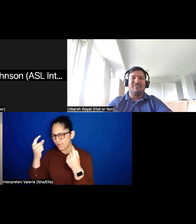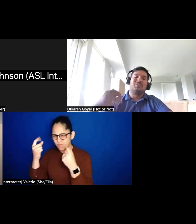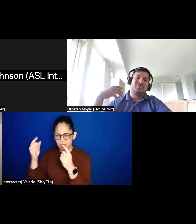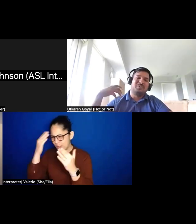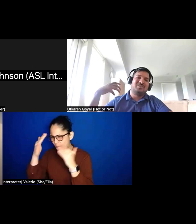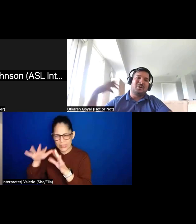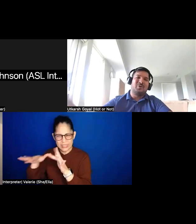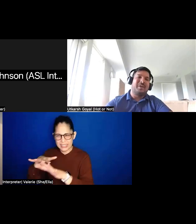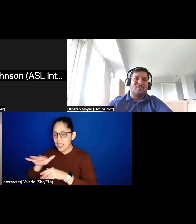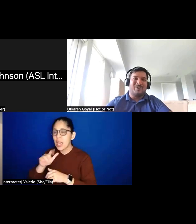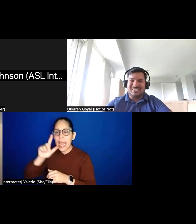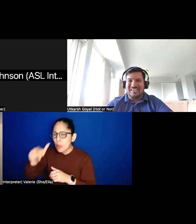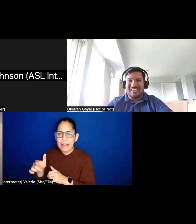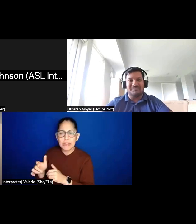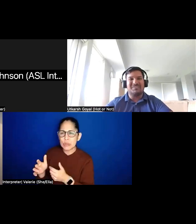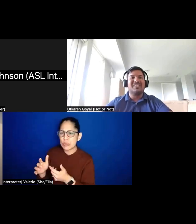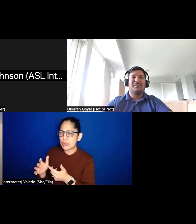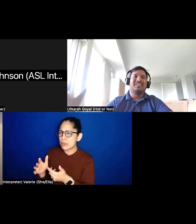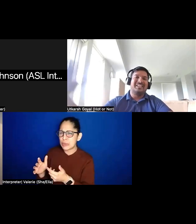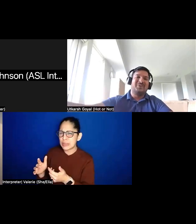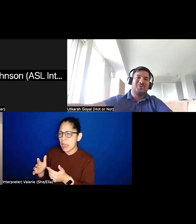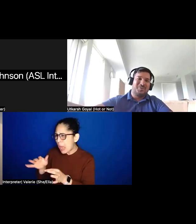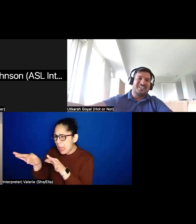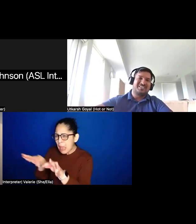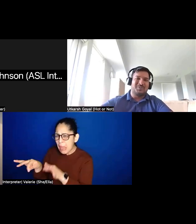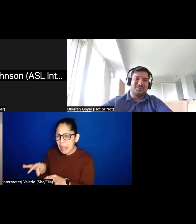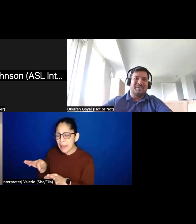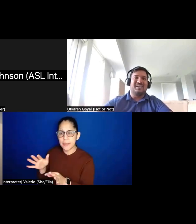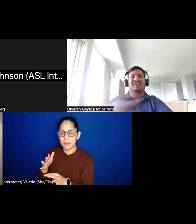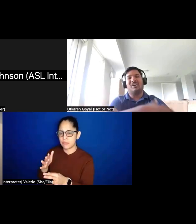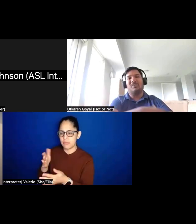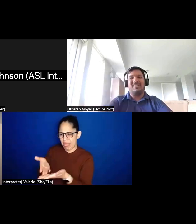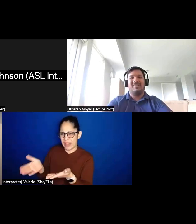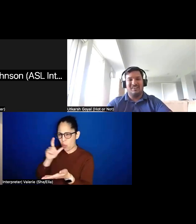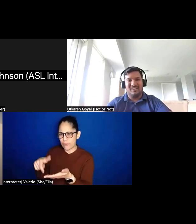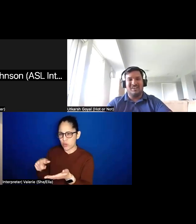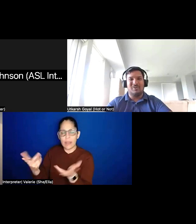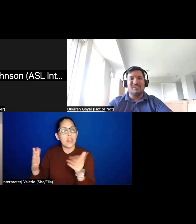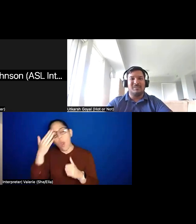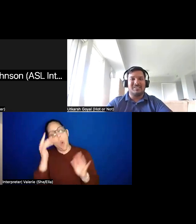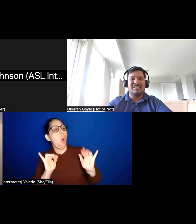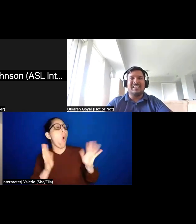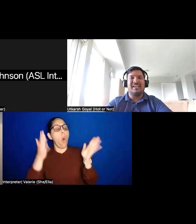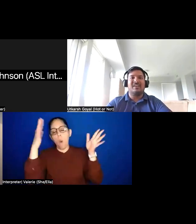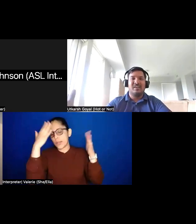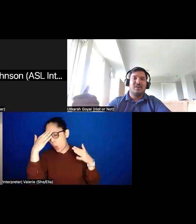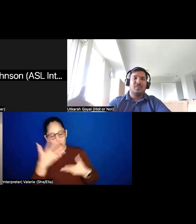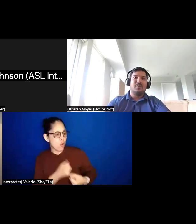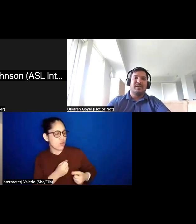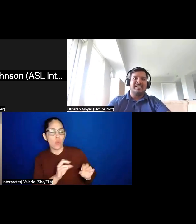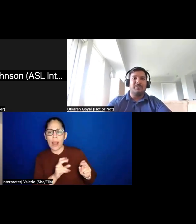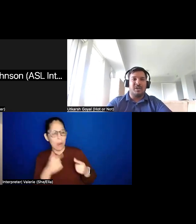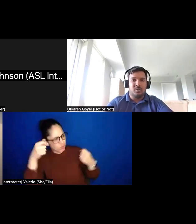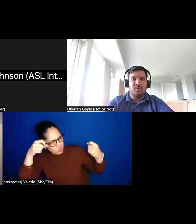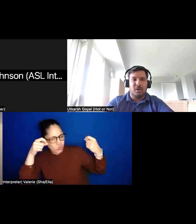I don't even have to talk to my co-founders at times, but then they know what is supposed to be done, or what, the other person is thinking, and